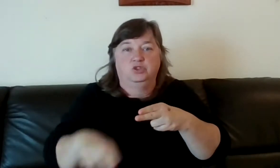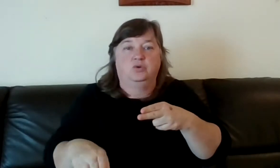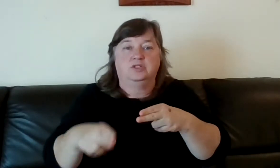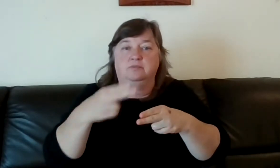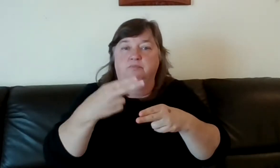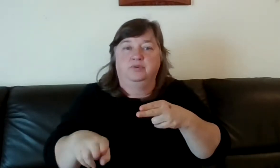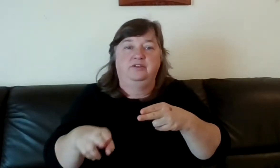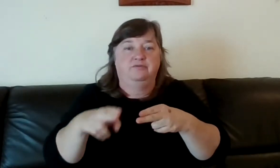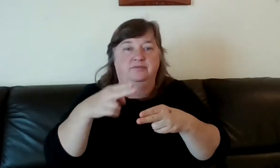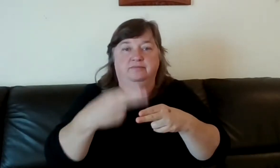short, brief,